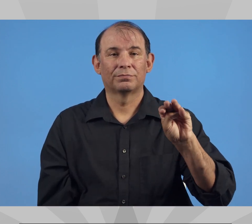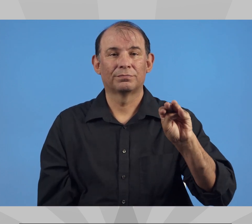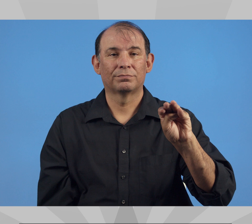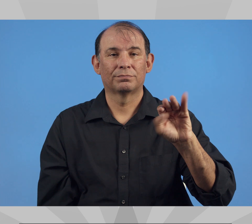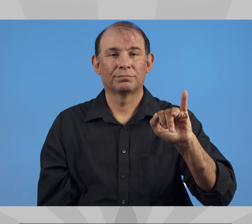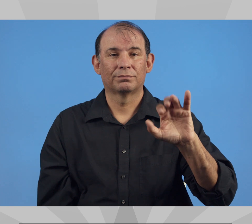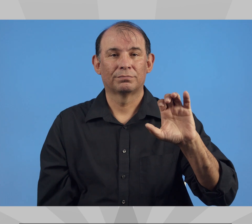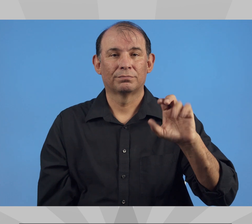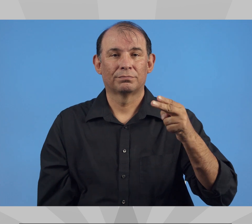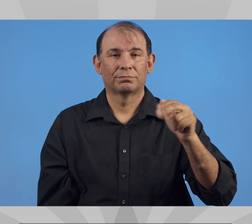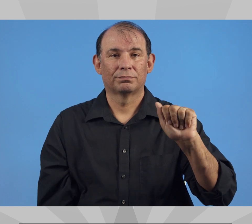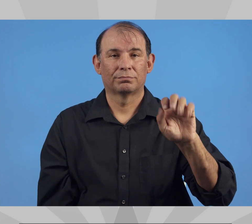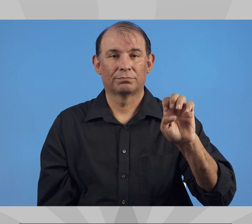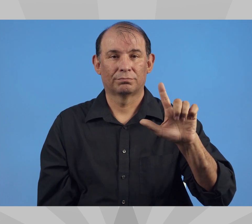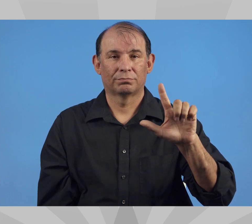Website,